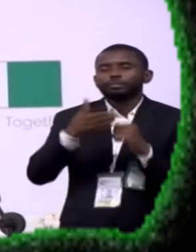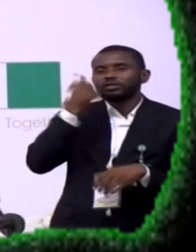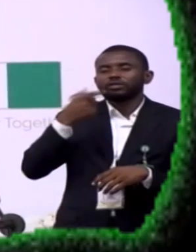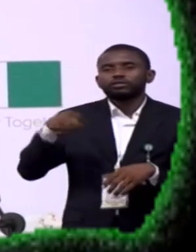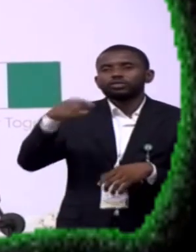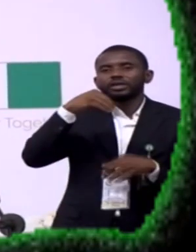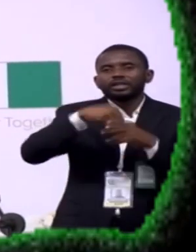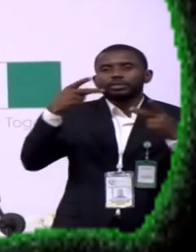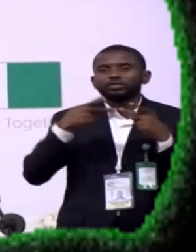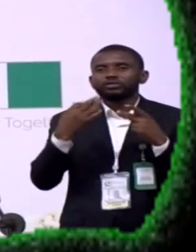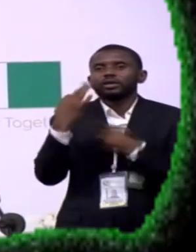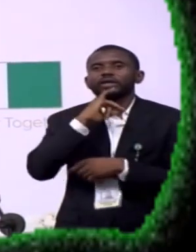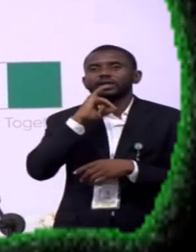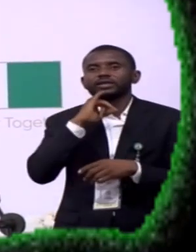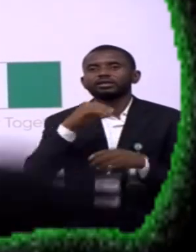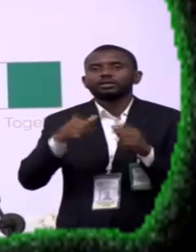righteous.